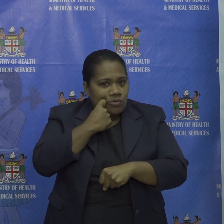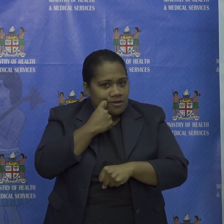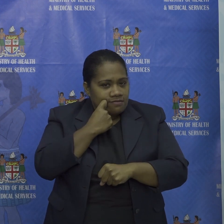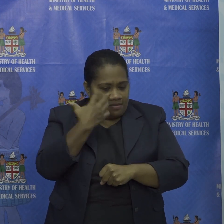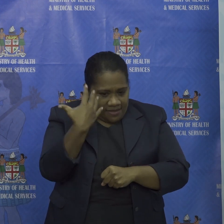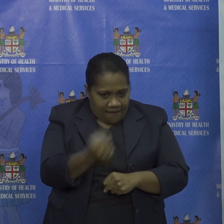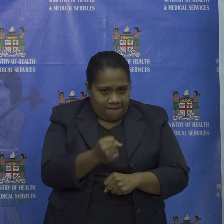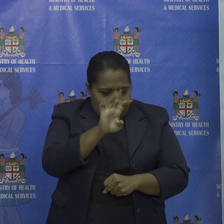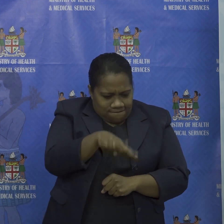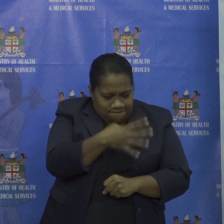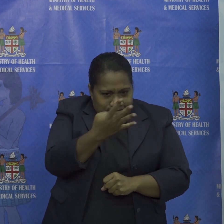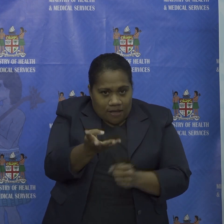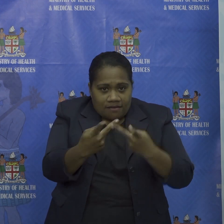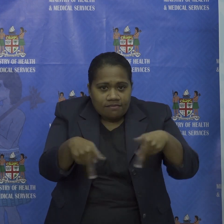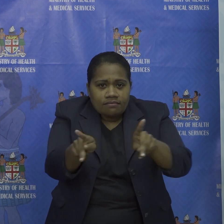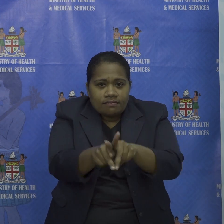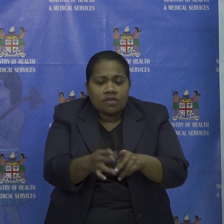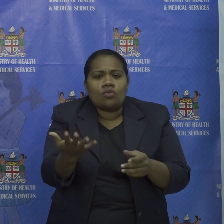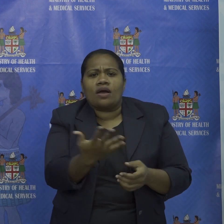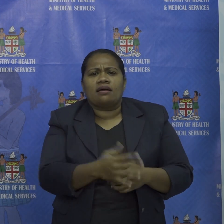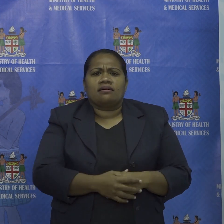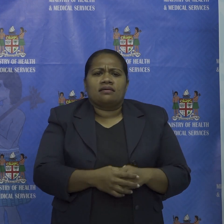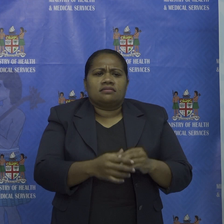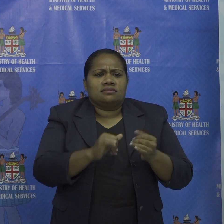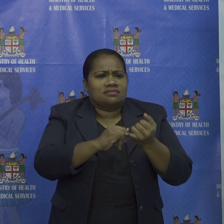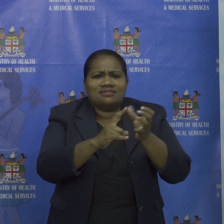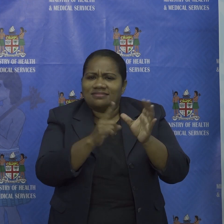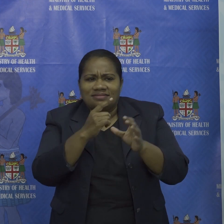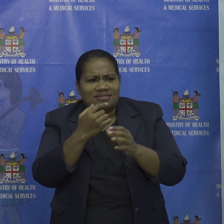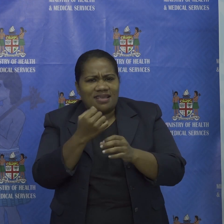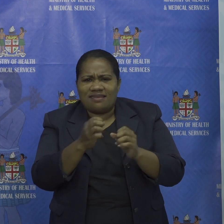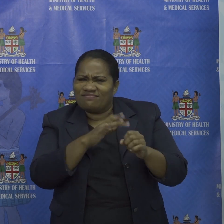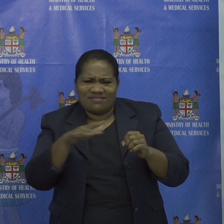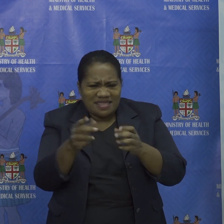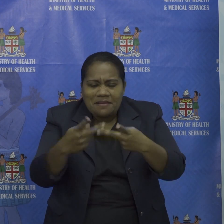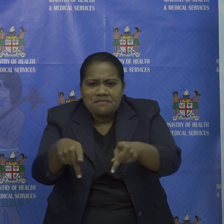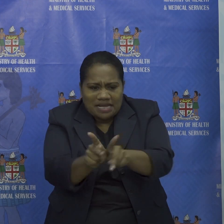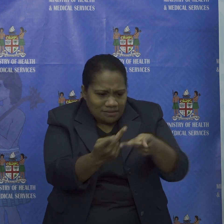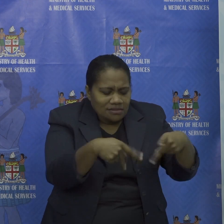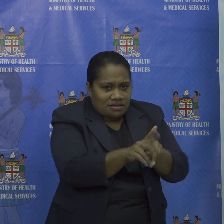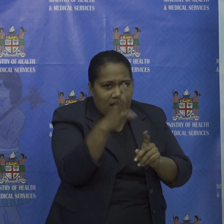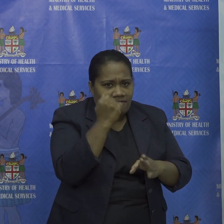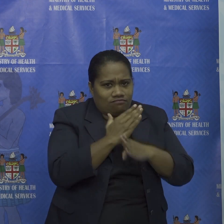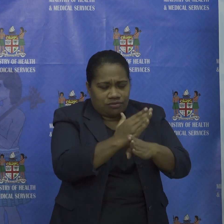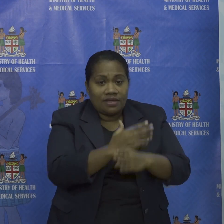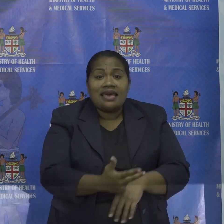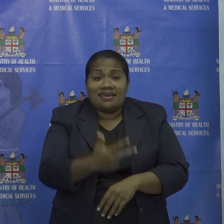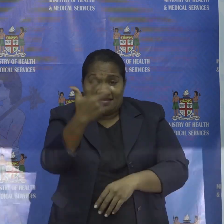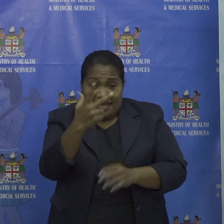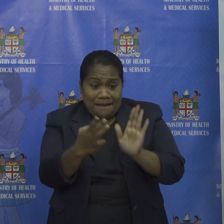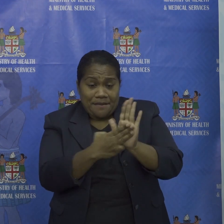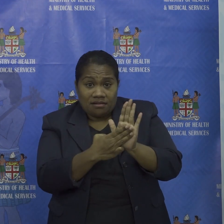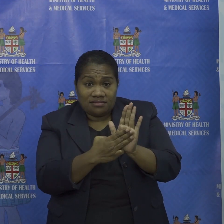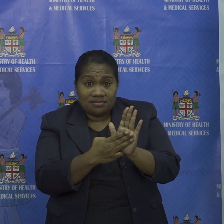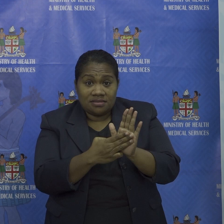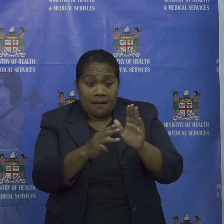Village, Sawani, Tamaboiwai, Bridge de la Vesi, and the checkpoints at 8 Miles Bridge near Roop's Big Bear